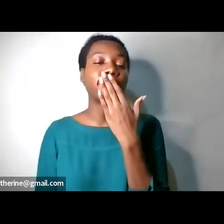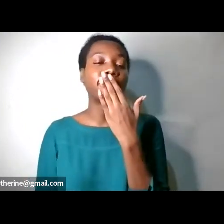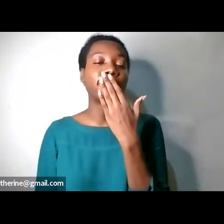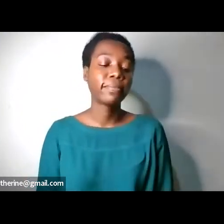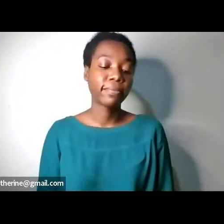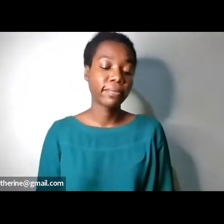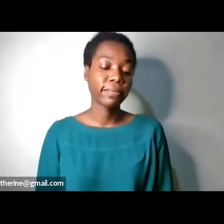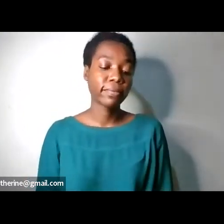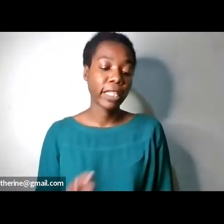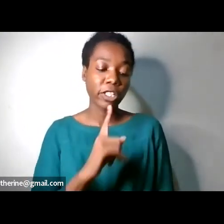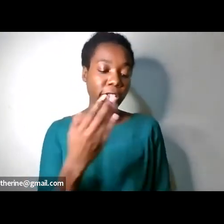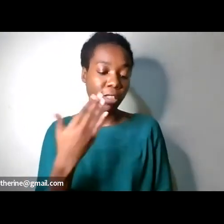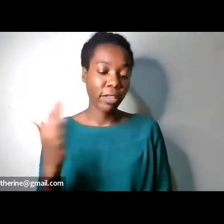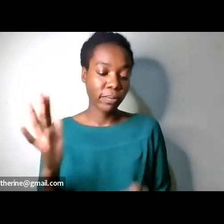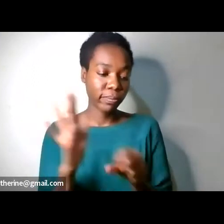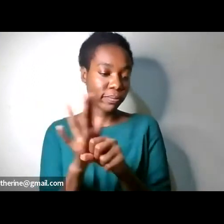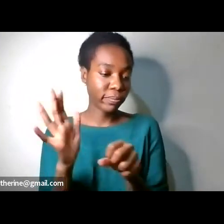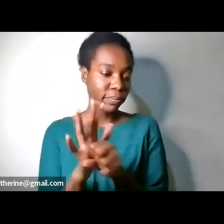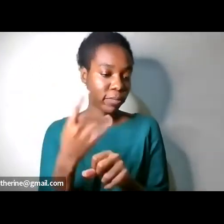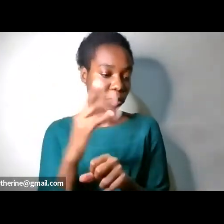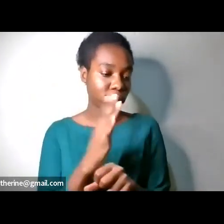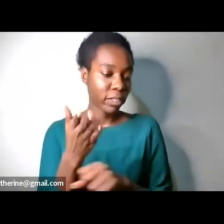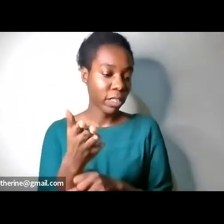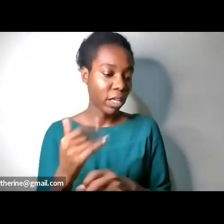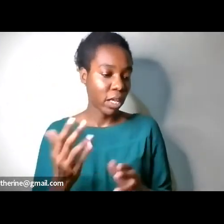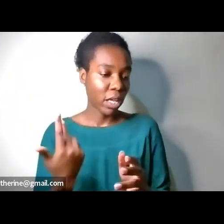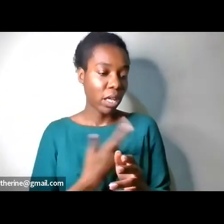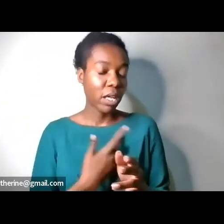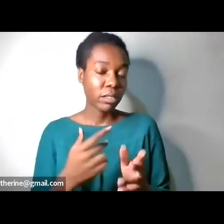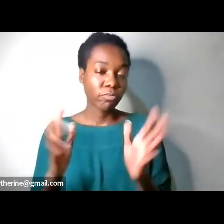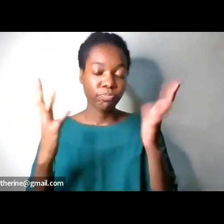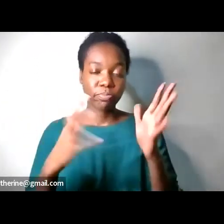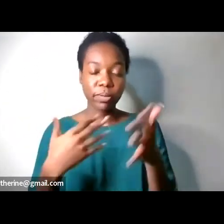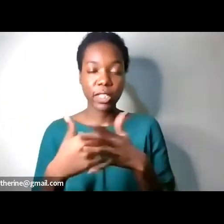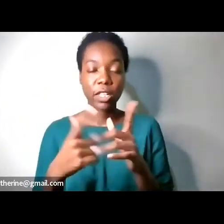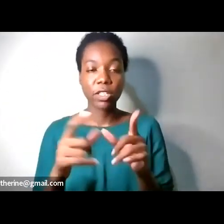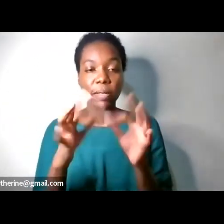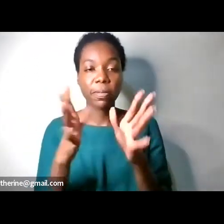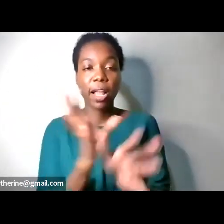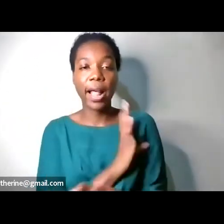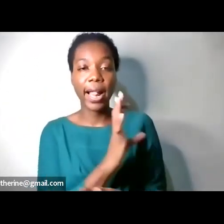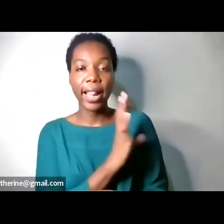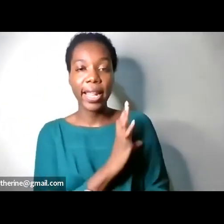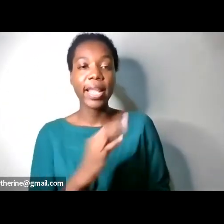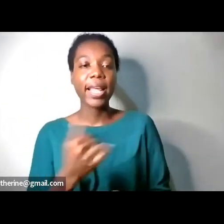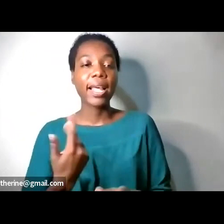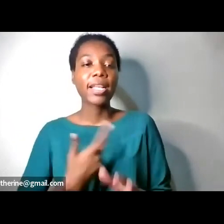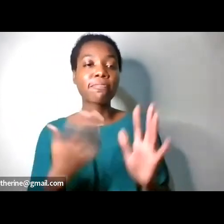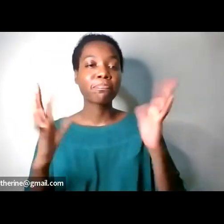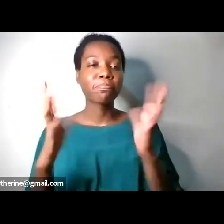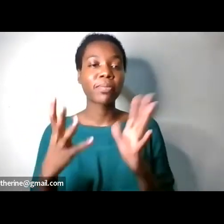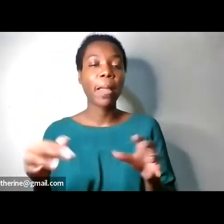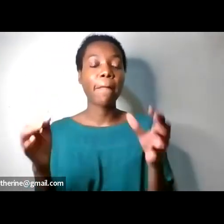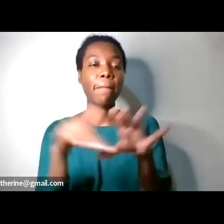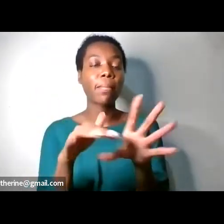Yeah, so thank you very much for being here. We appreciate our sign language interpreter, Catherine Sidandi. We appreciate you, our audience. Thank